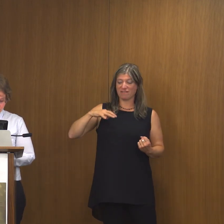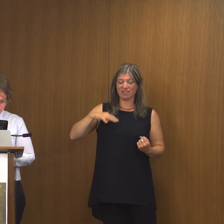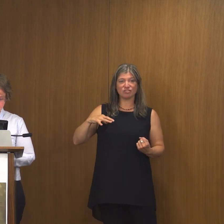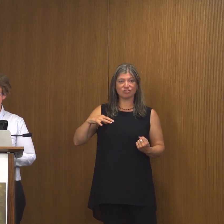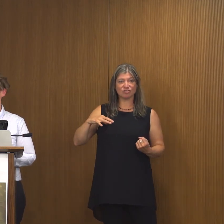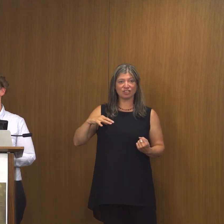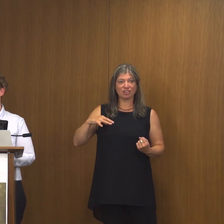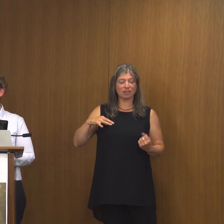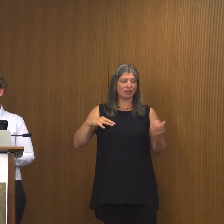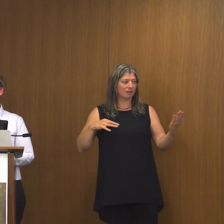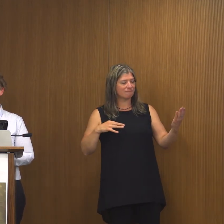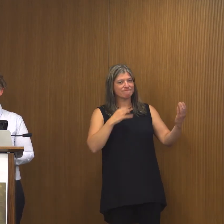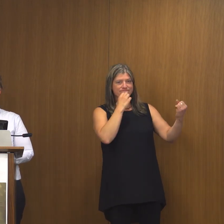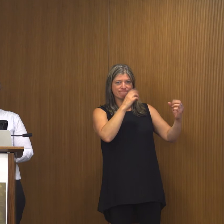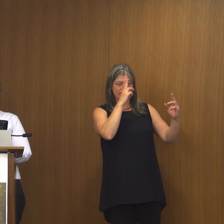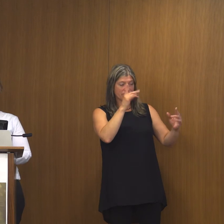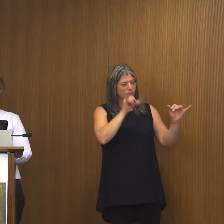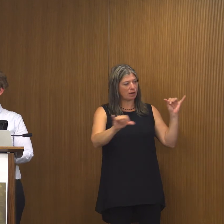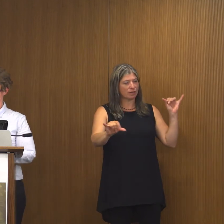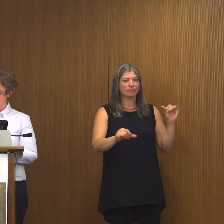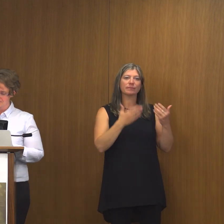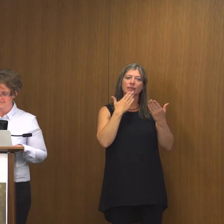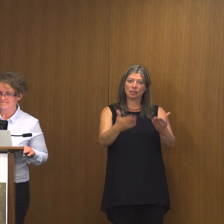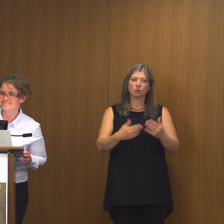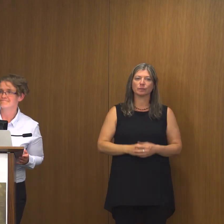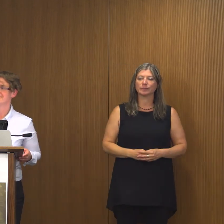will forever be grateful to know her. Thank you.